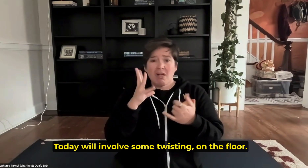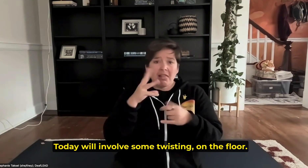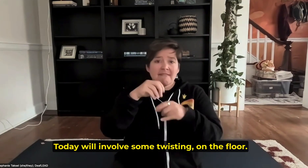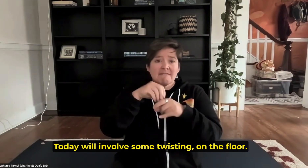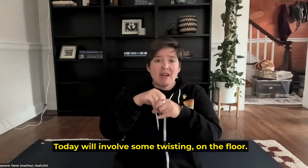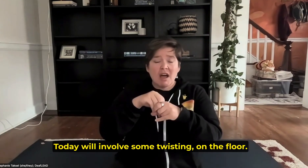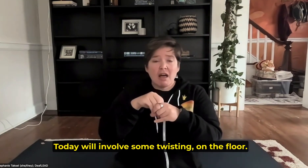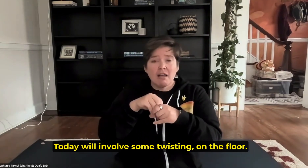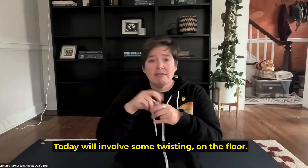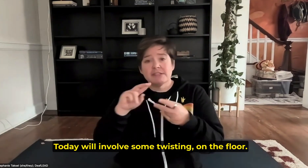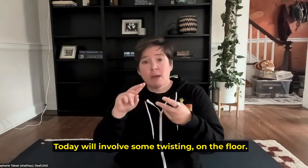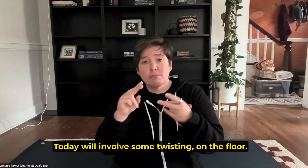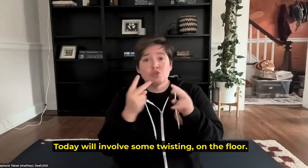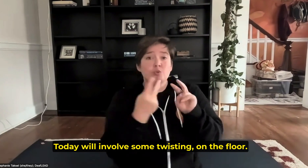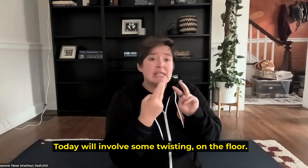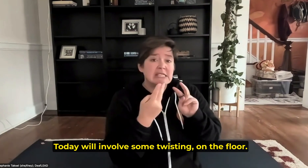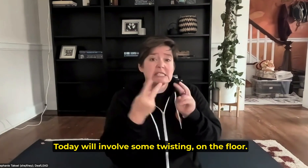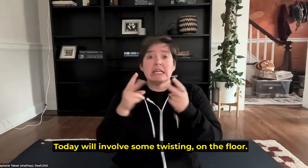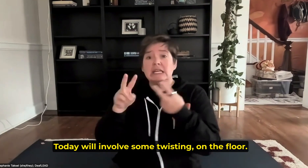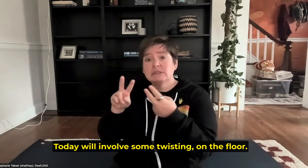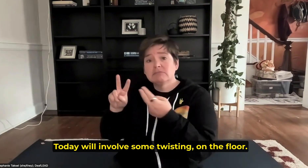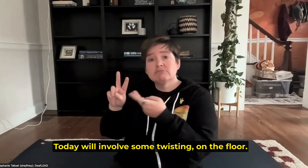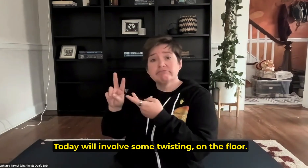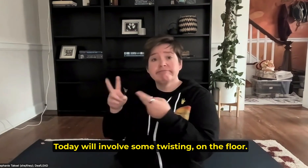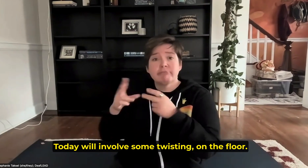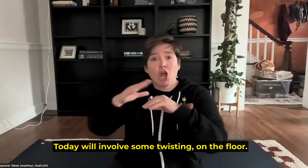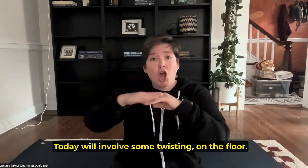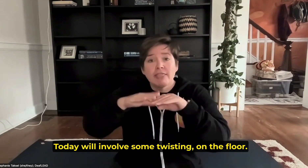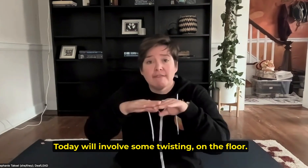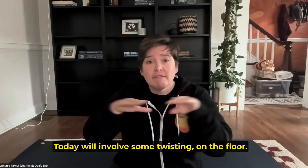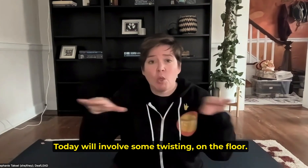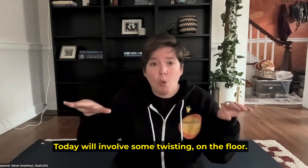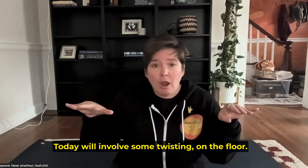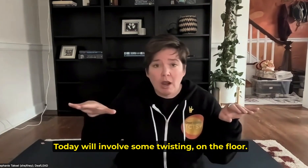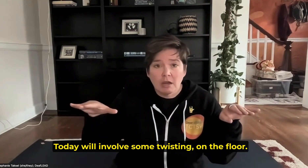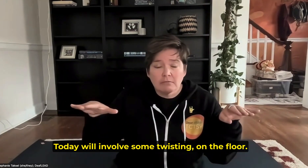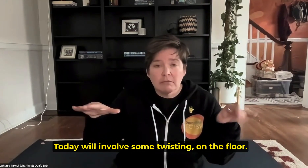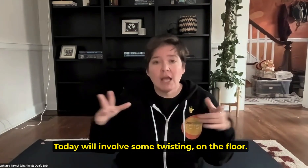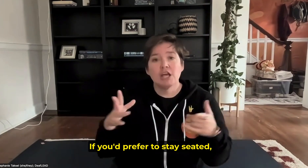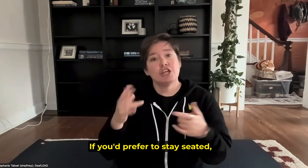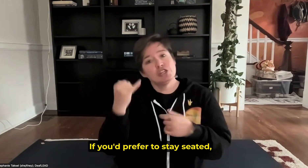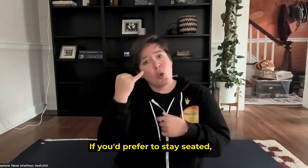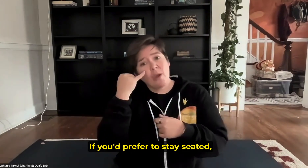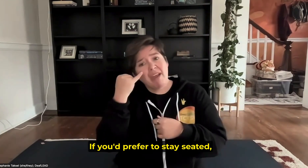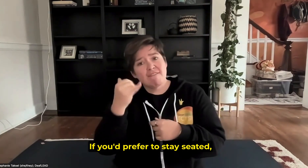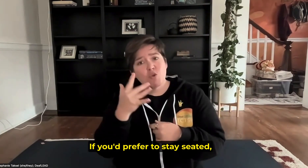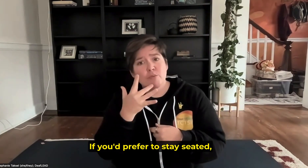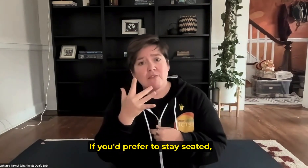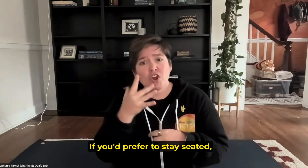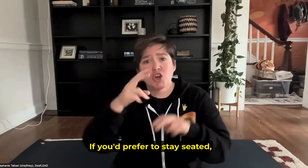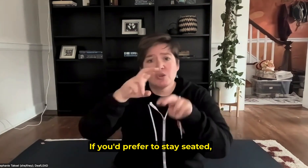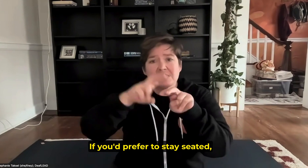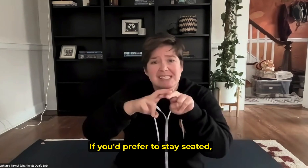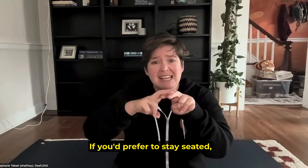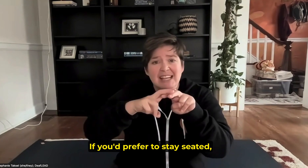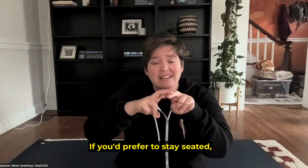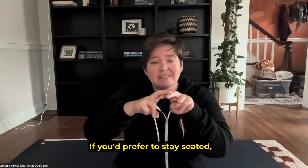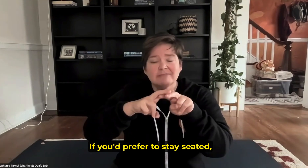Today will involve some twisting on the floor. If you'd prefer to stay seated, you